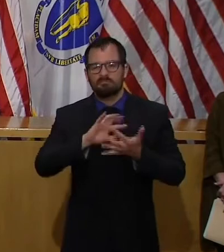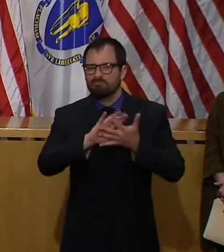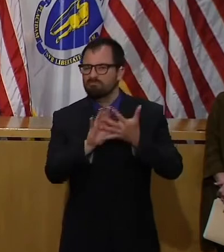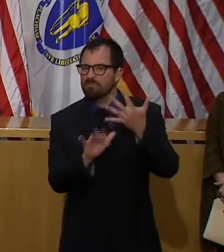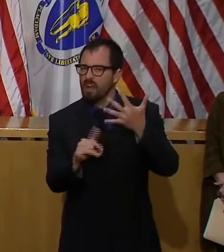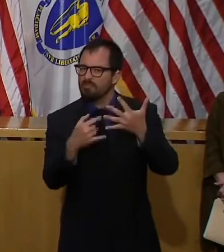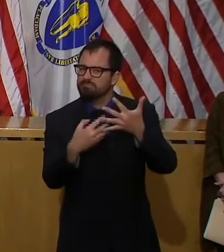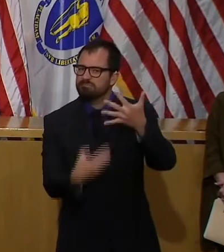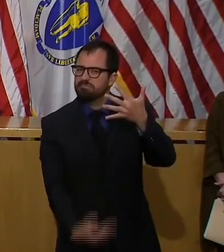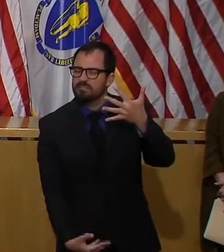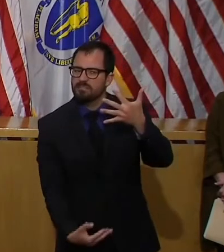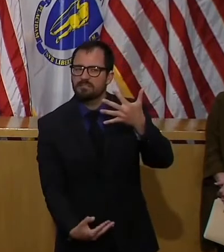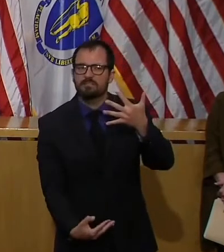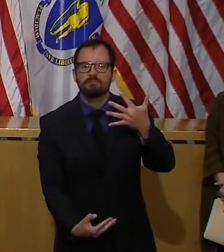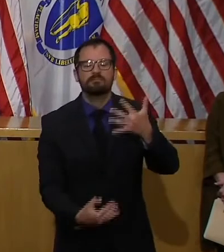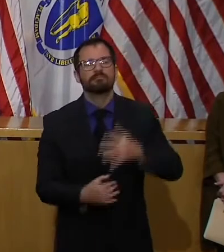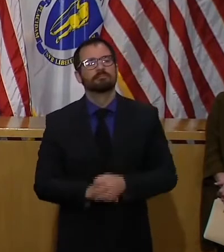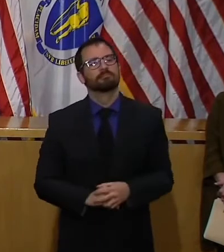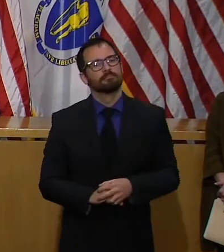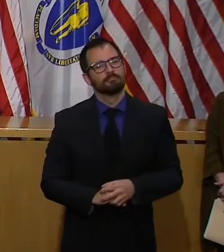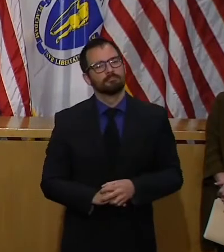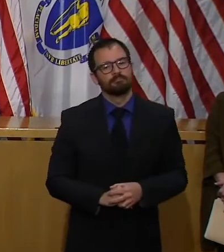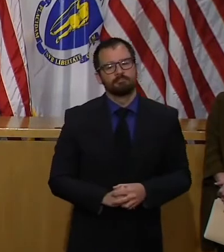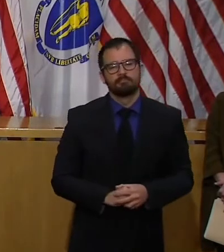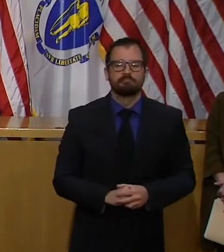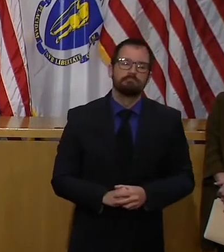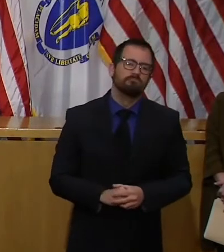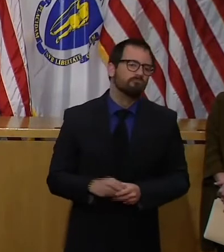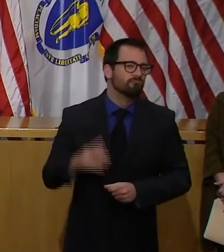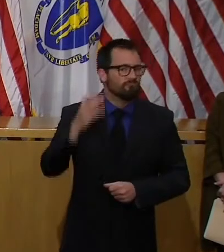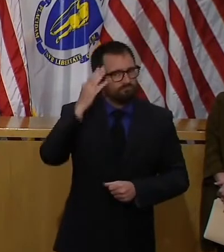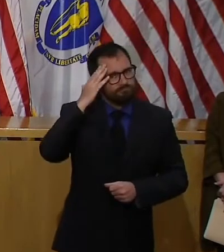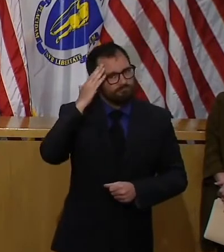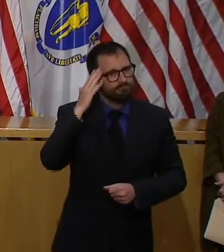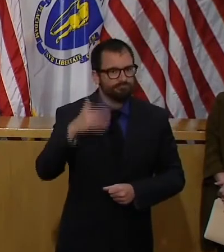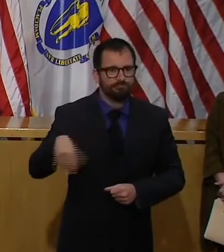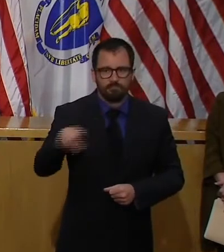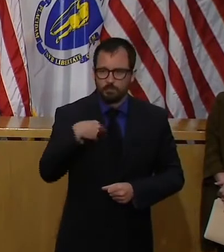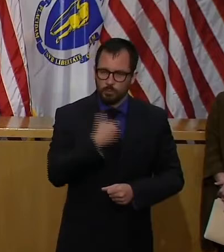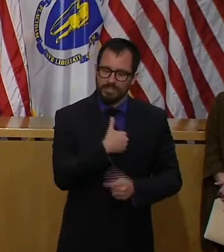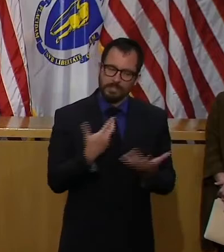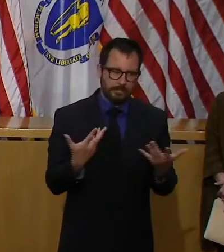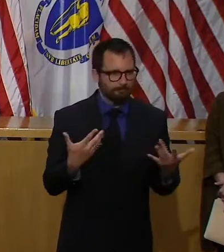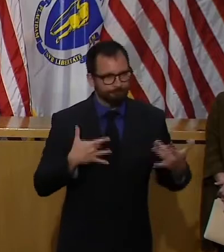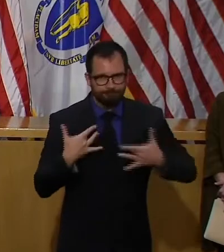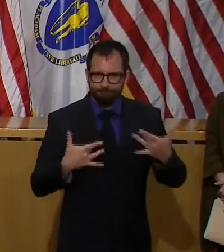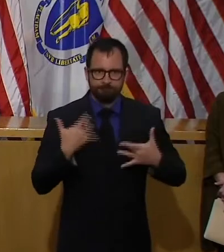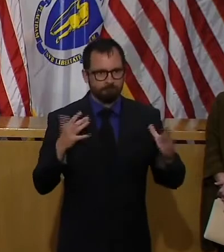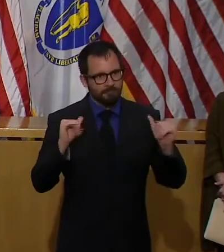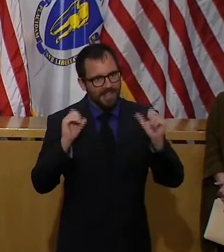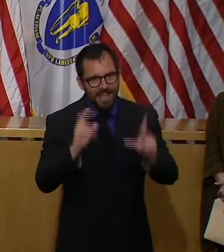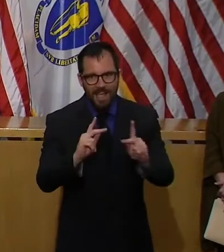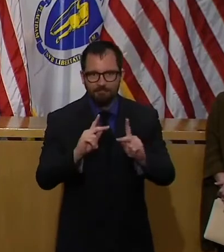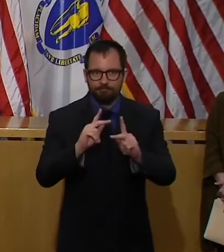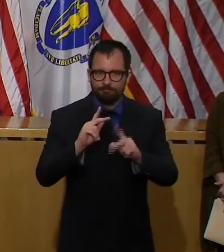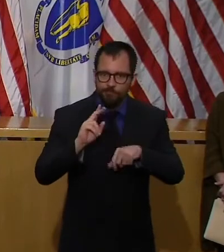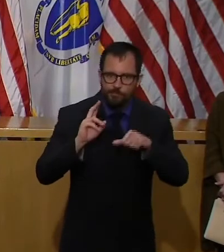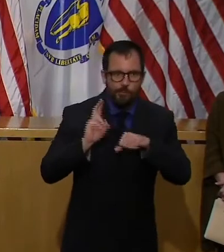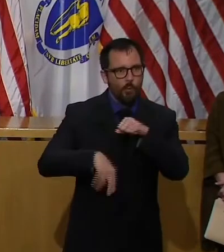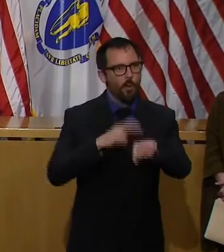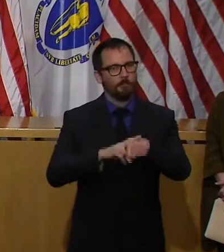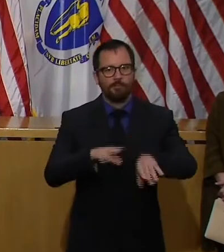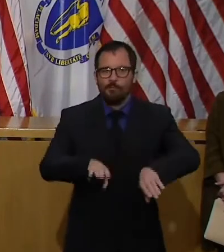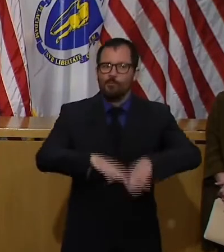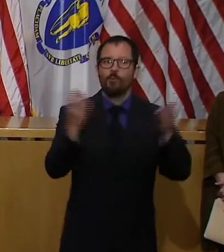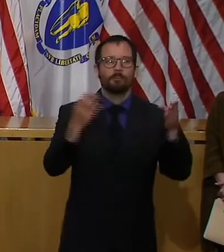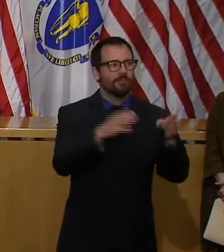before COVID-19 and the outbreak associated with that. And we're constantly talking to our healthcare leaders from across Massachusetts to monitor